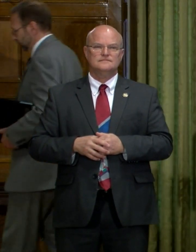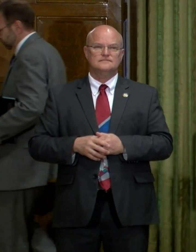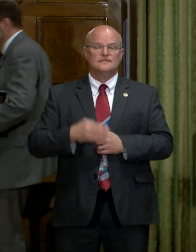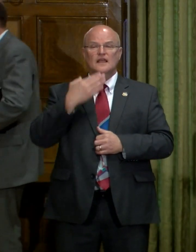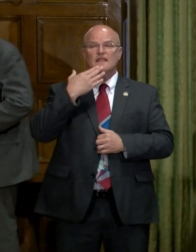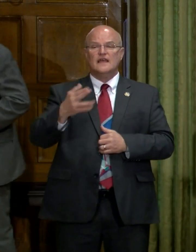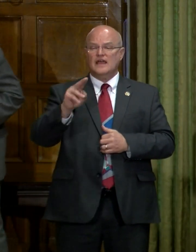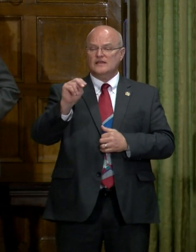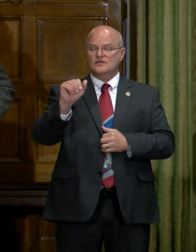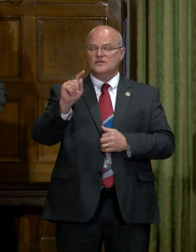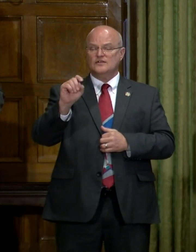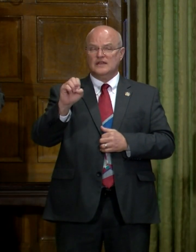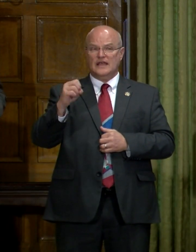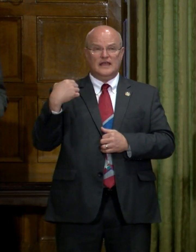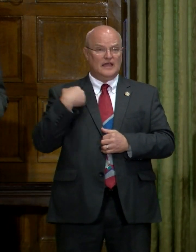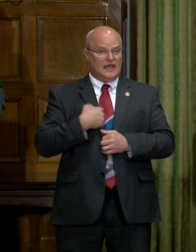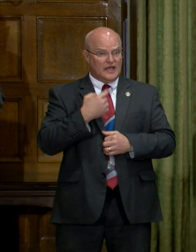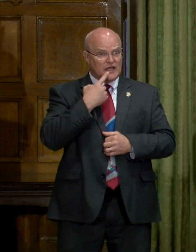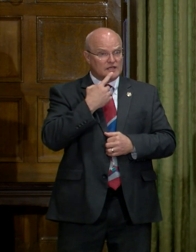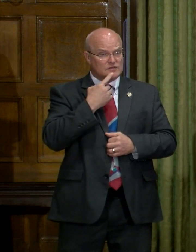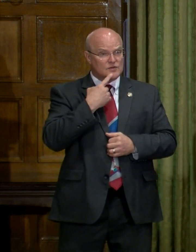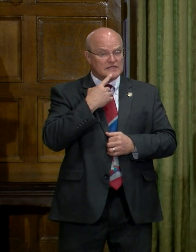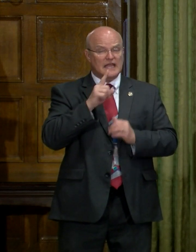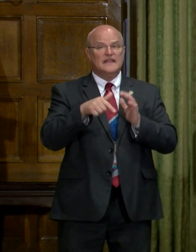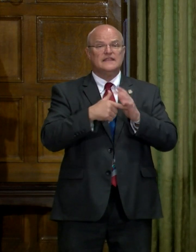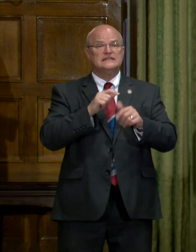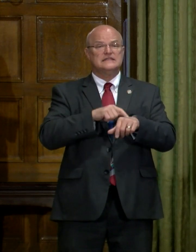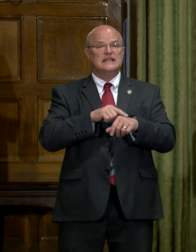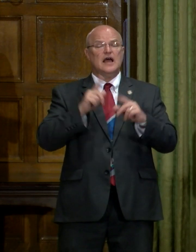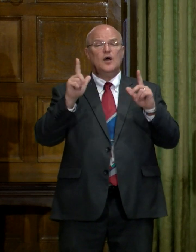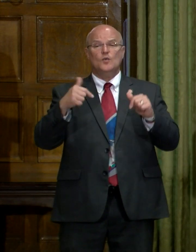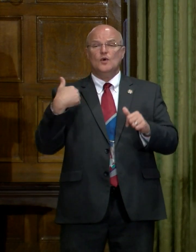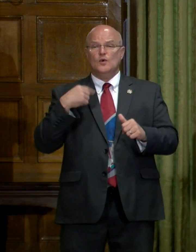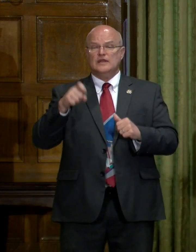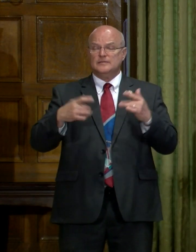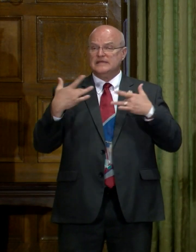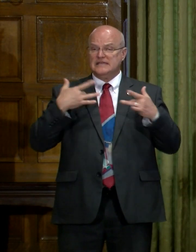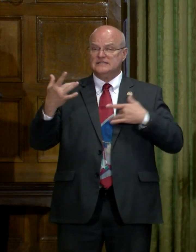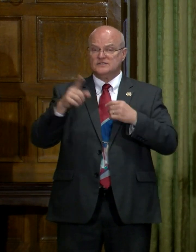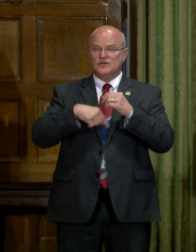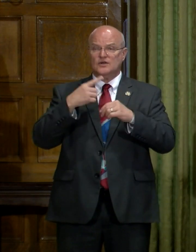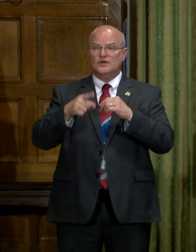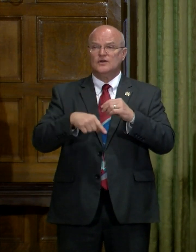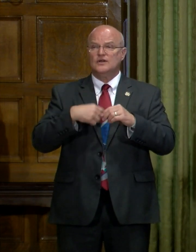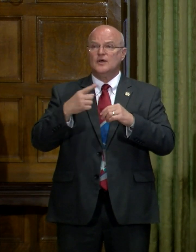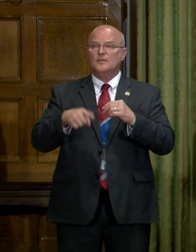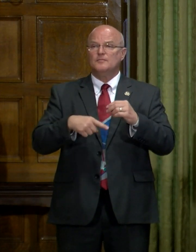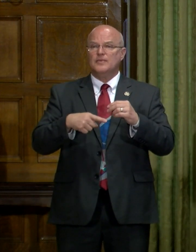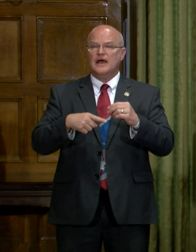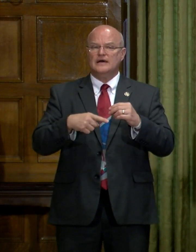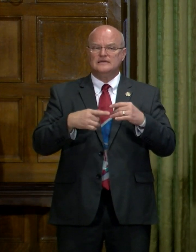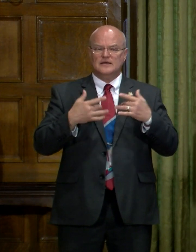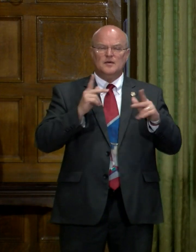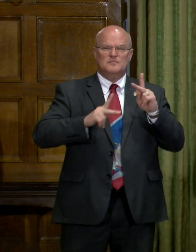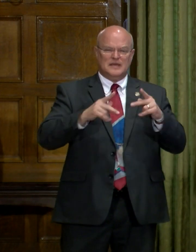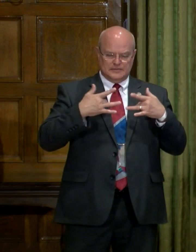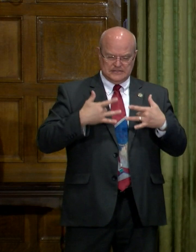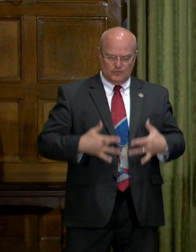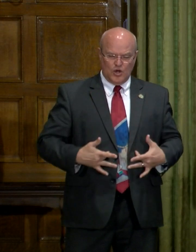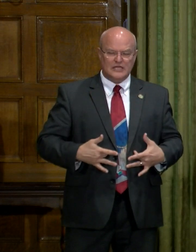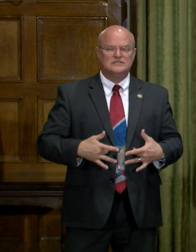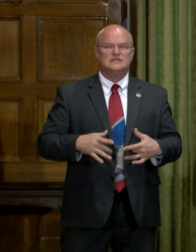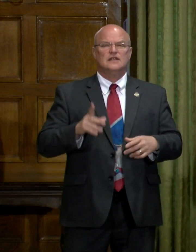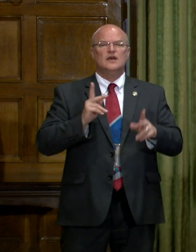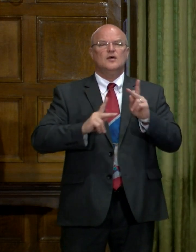Thank you, Nate. And as we indicated, this is a time when we ought to be concerned about depression. We ought to